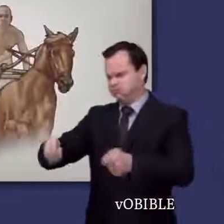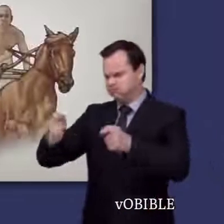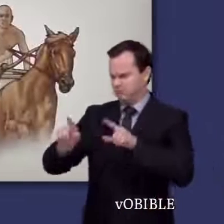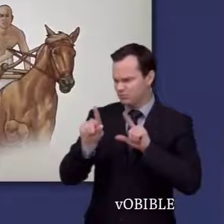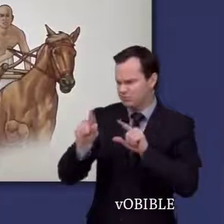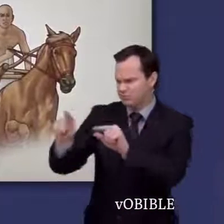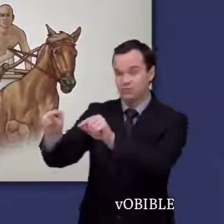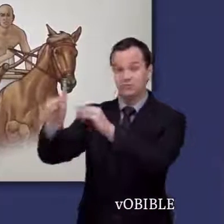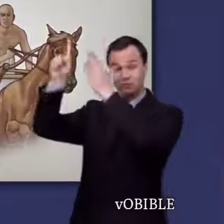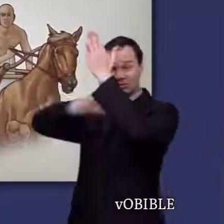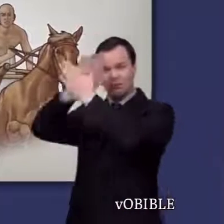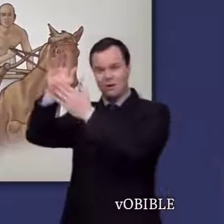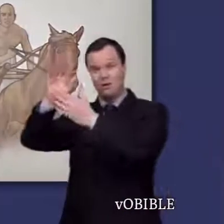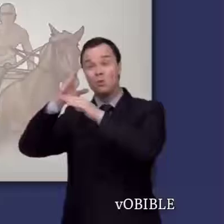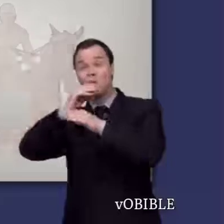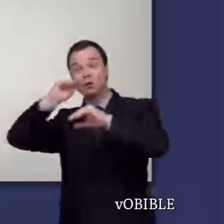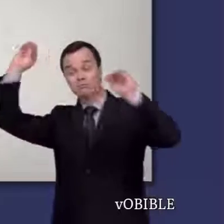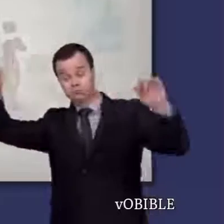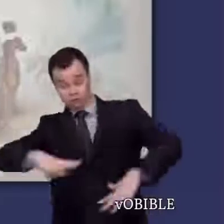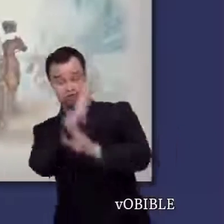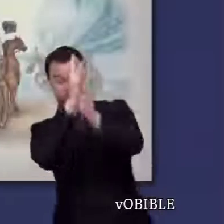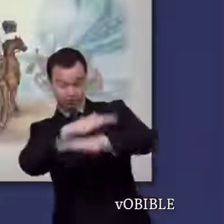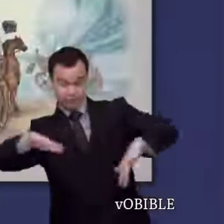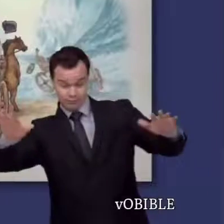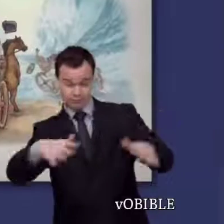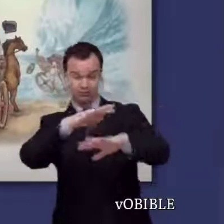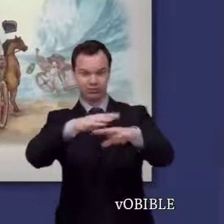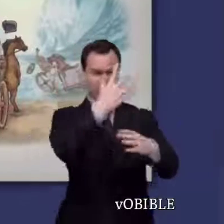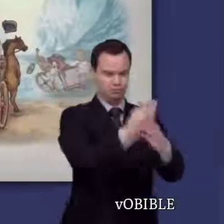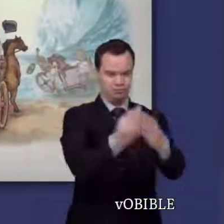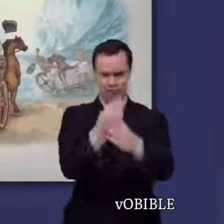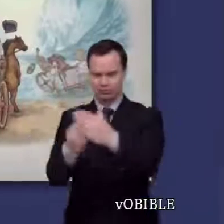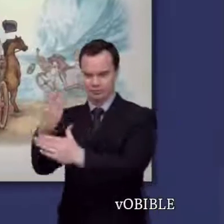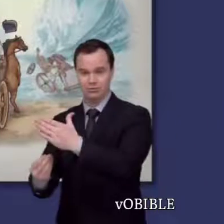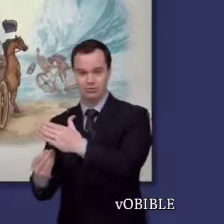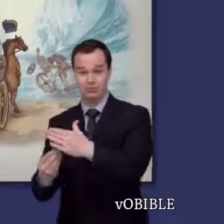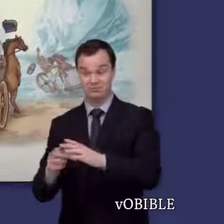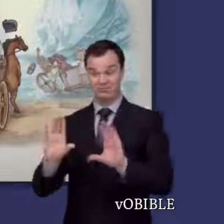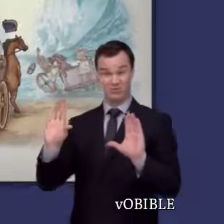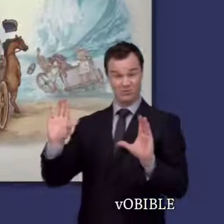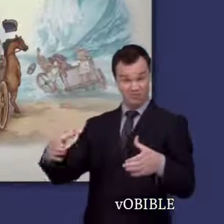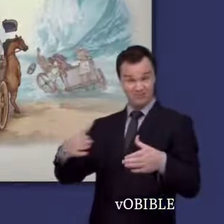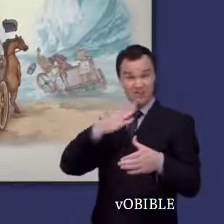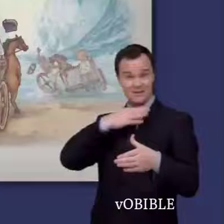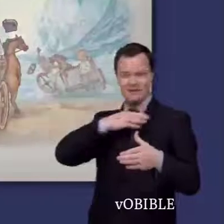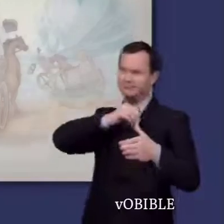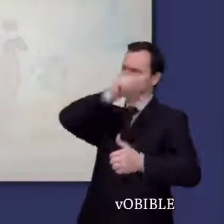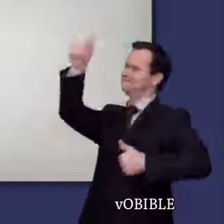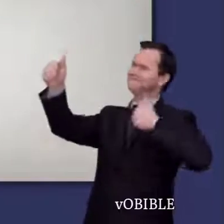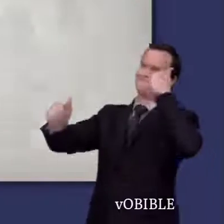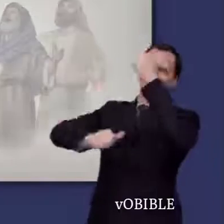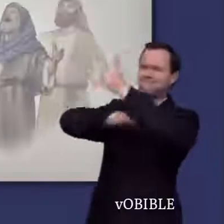Pharaoh foolishly pursues the Israelites, but Jehovah drowns him in the Red Sea along with his military